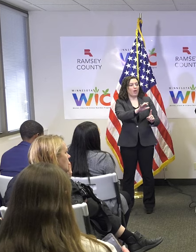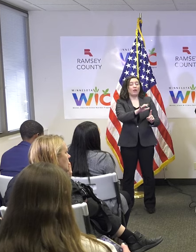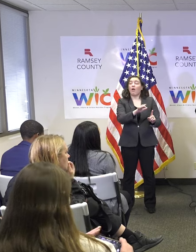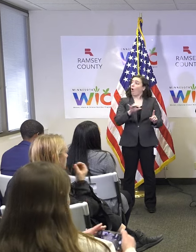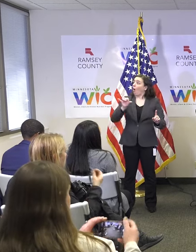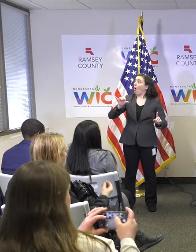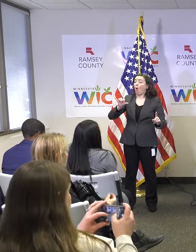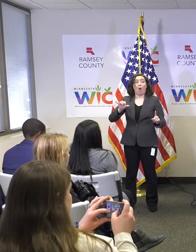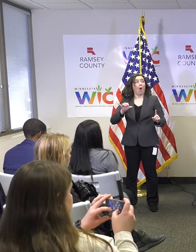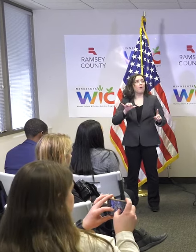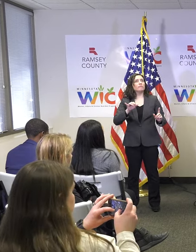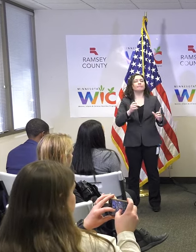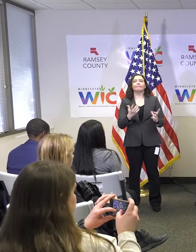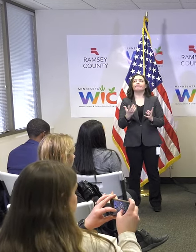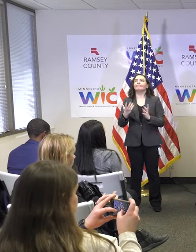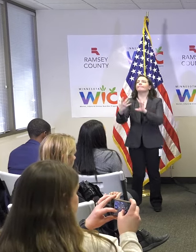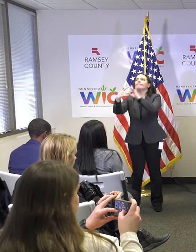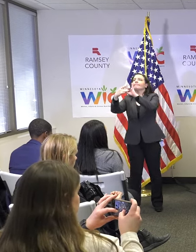facilitate awareness of the program.